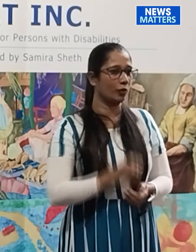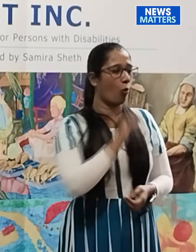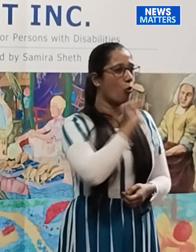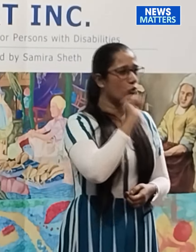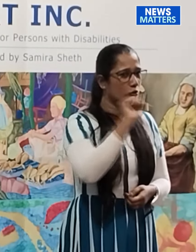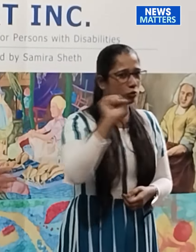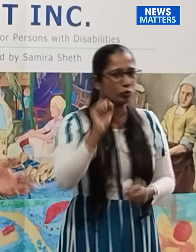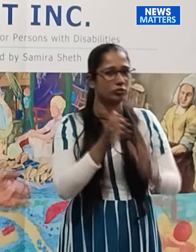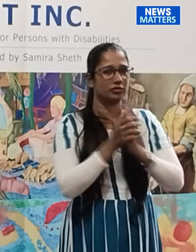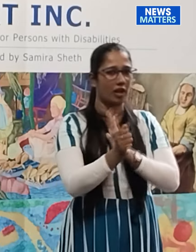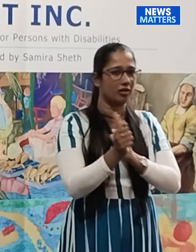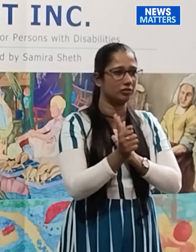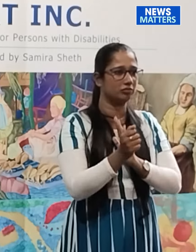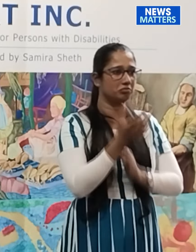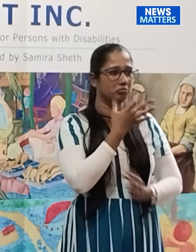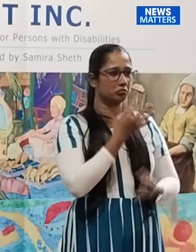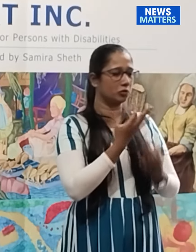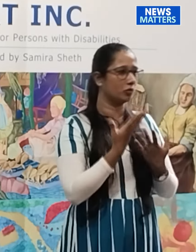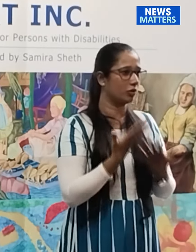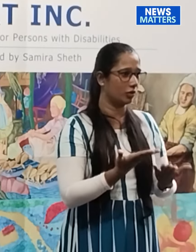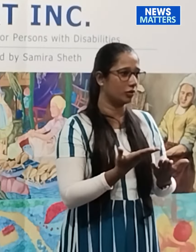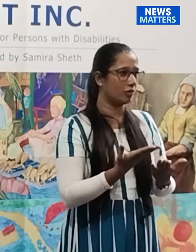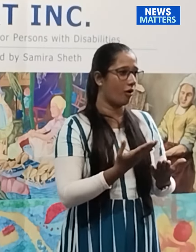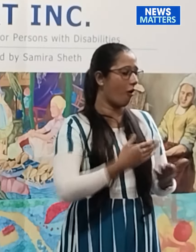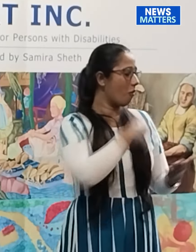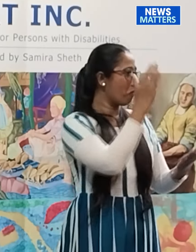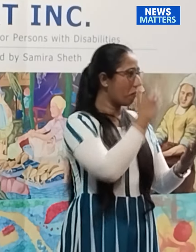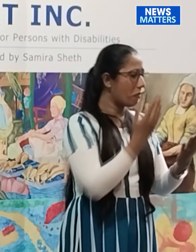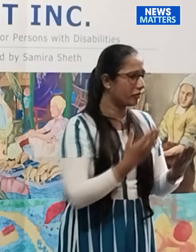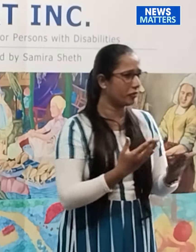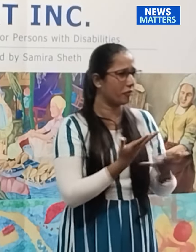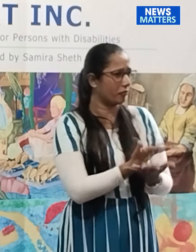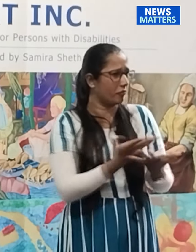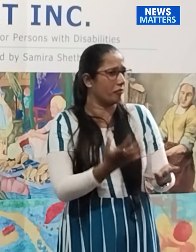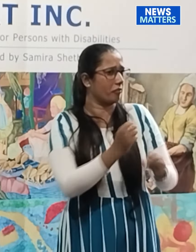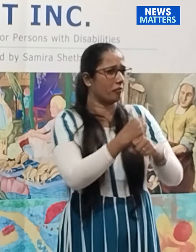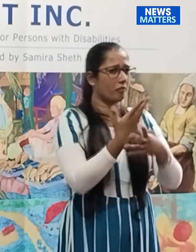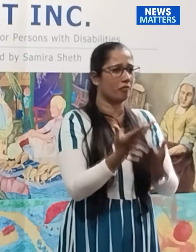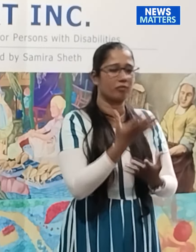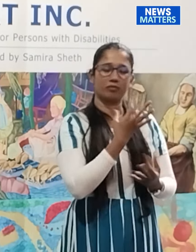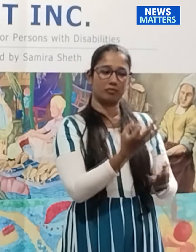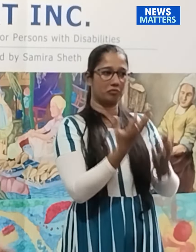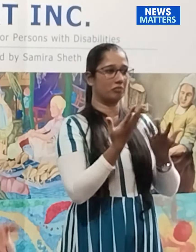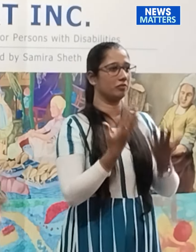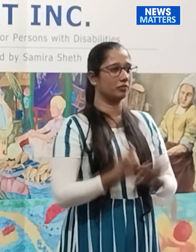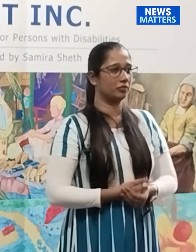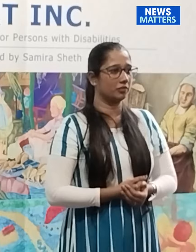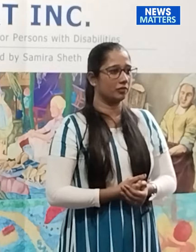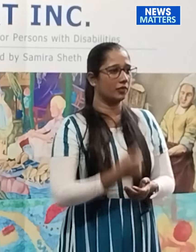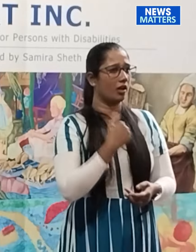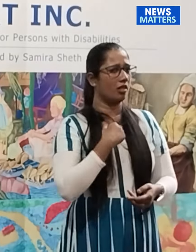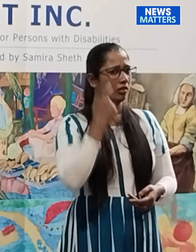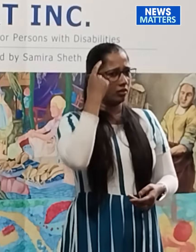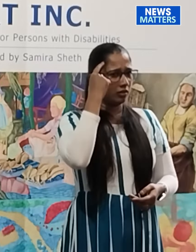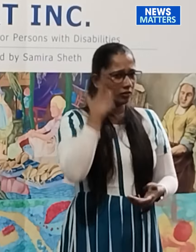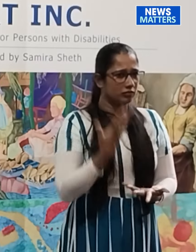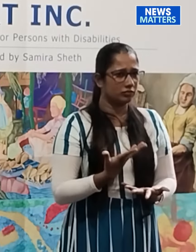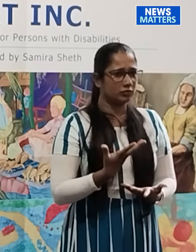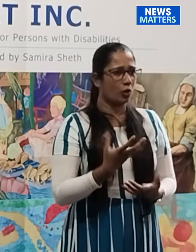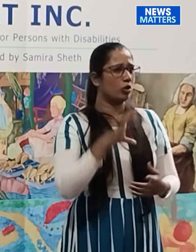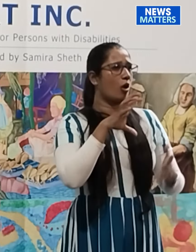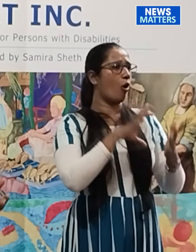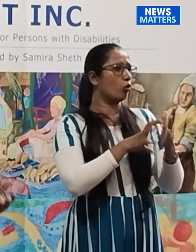talent which they have made. You know, and I think all the